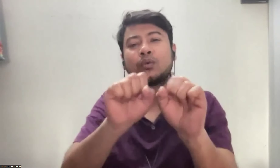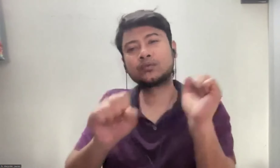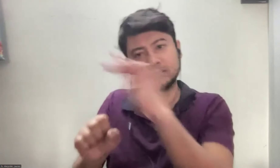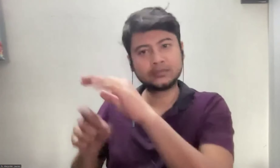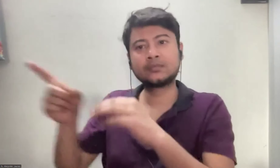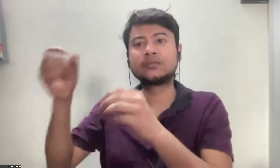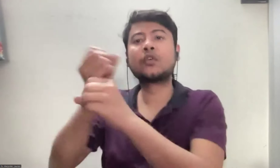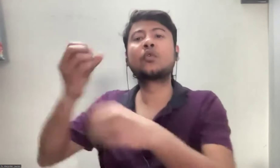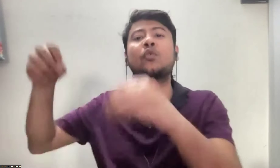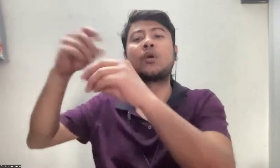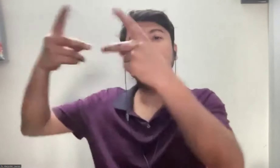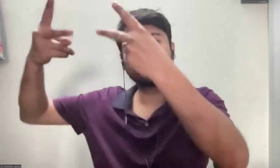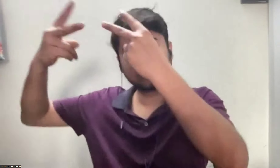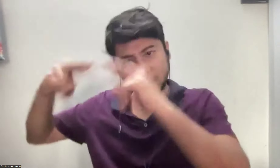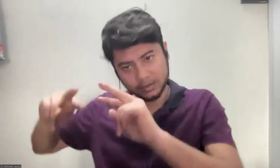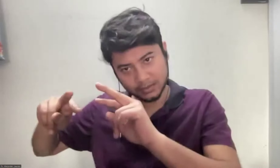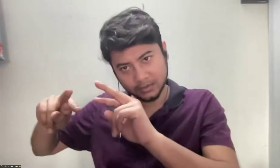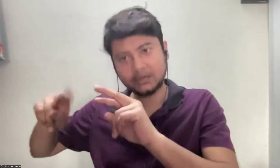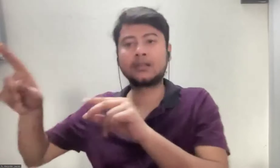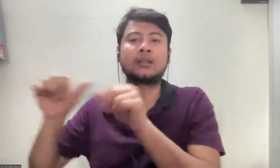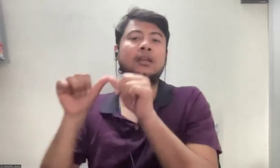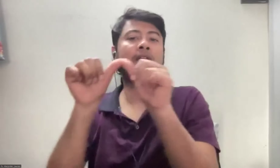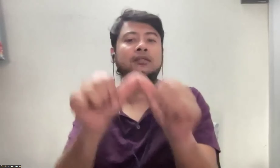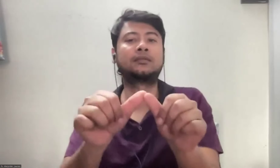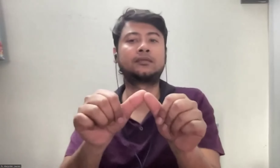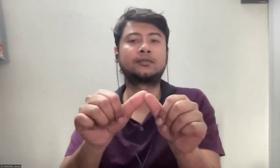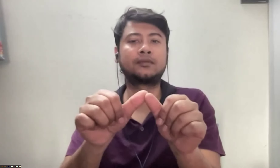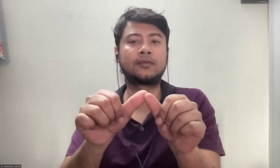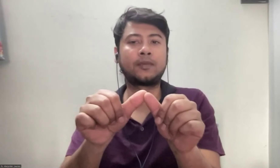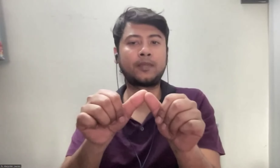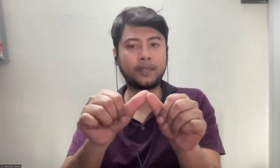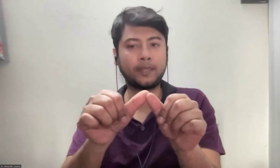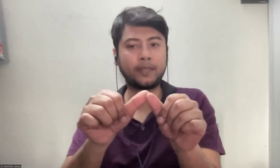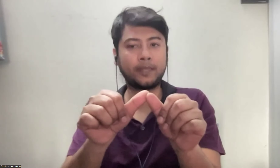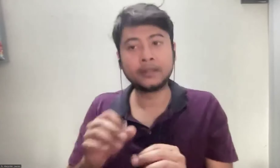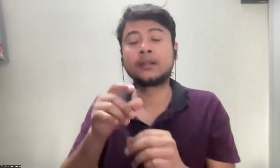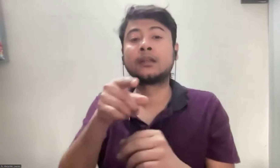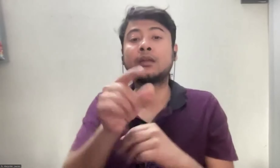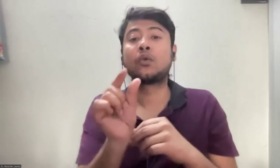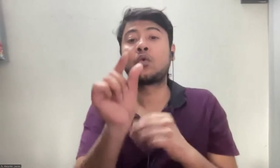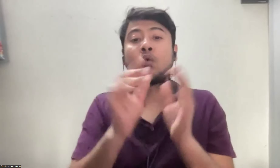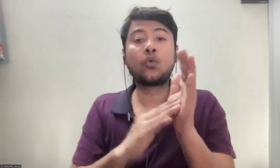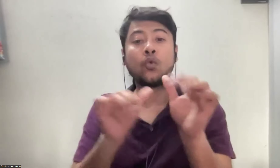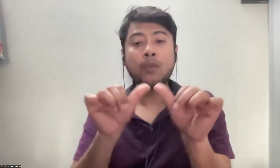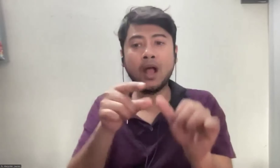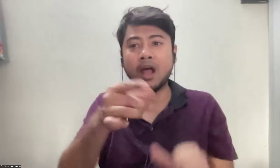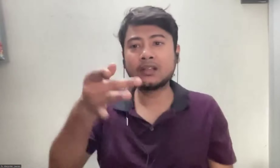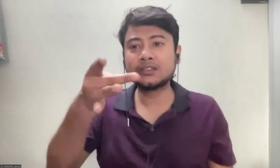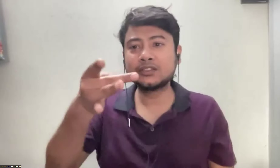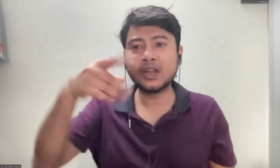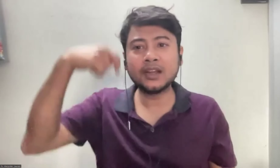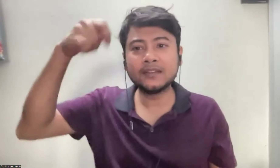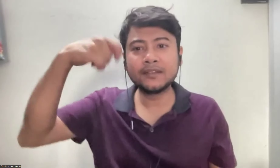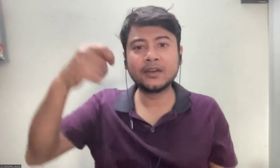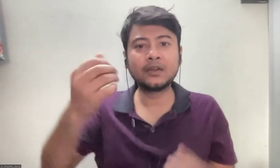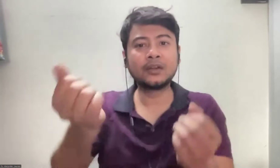Okay. And last thing from my side, I am expecting a video from Uma regarding chanting. She promised last week she'll be